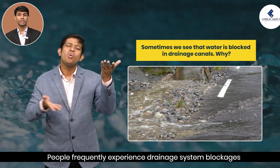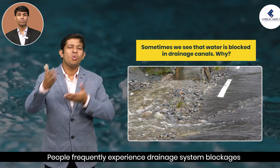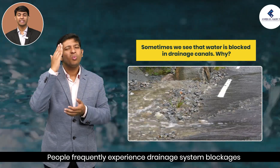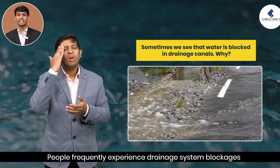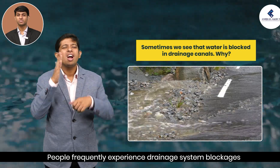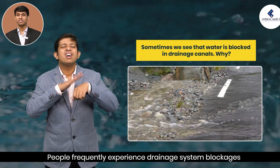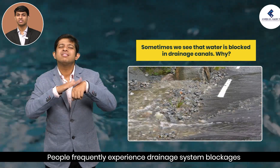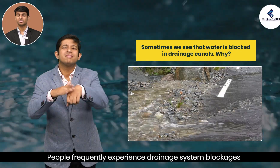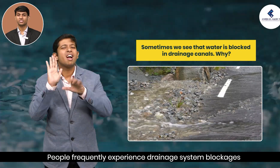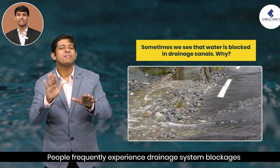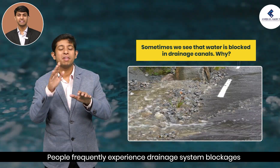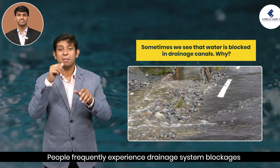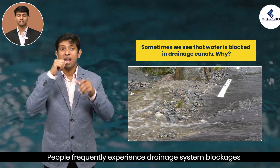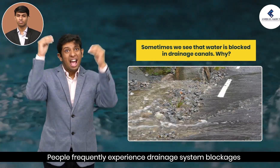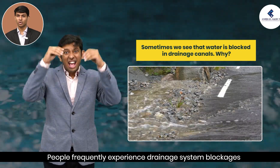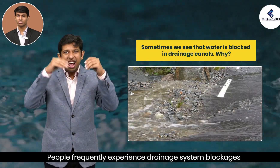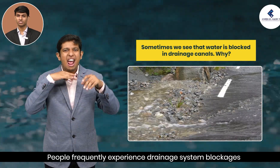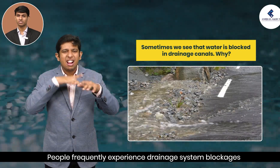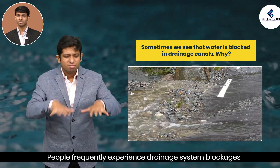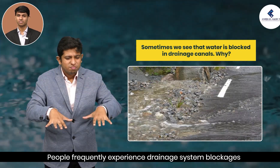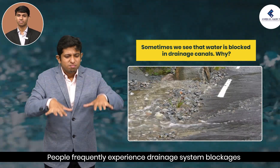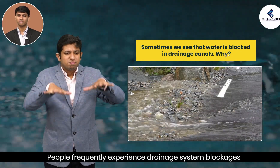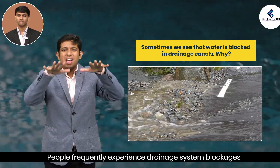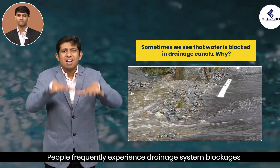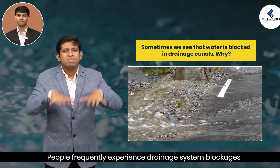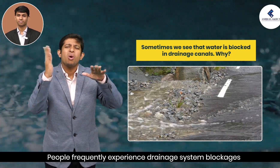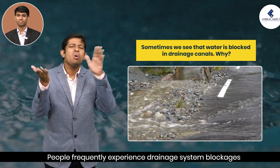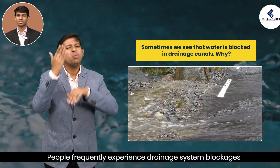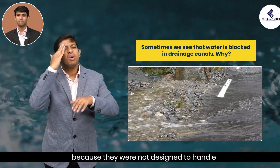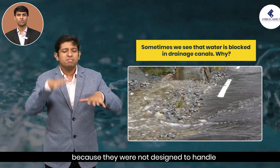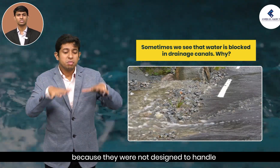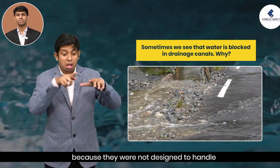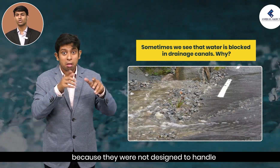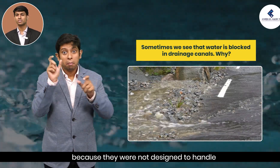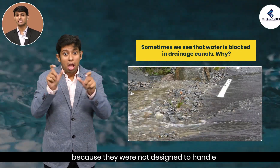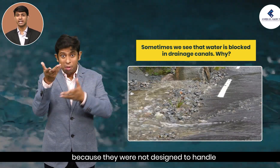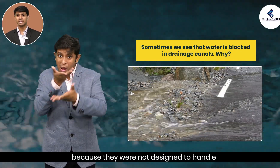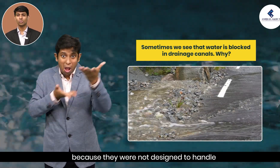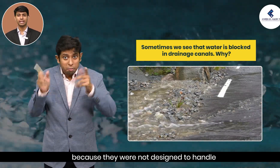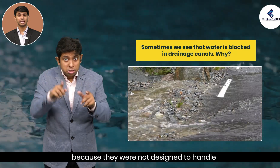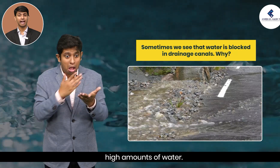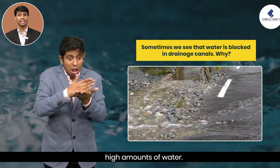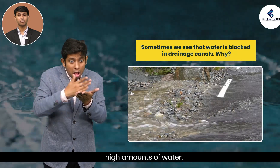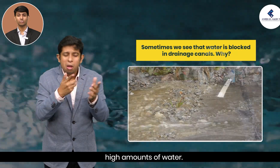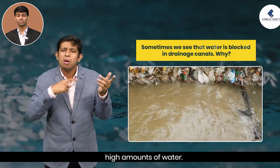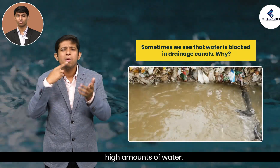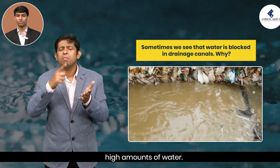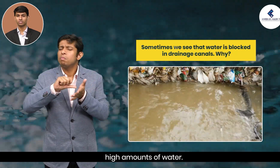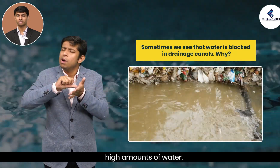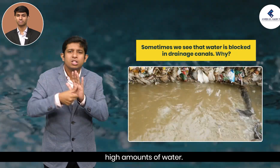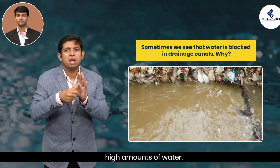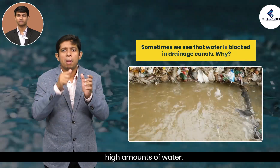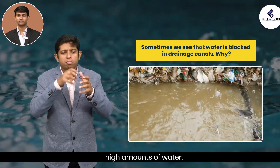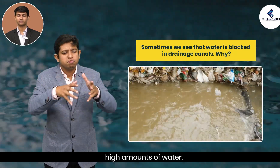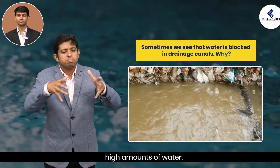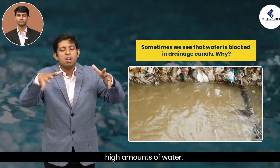People frequently experience drainage system blockages because they were not designed to handle high amounts of water.